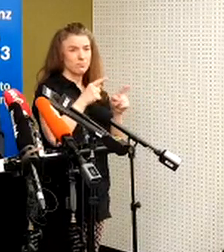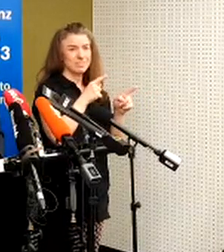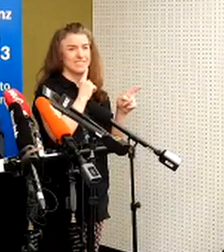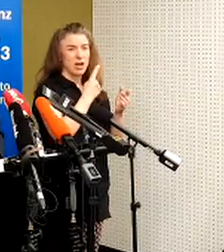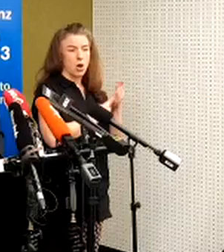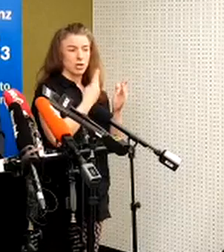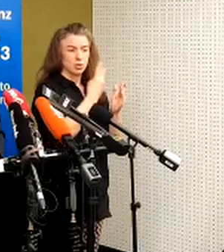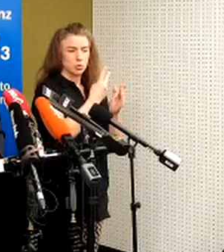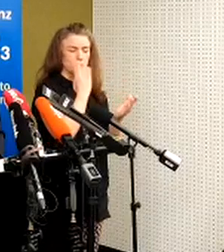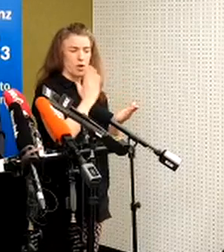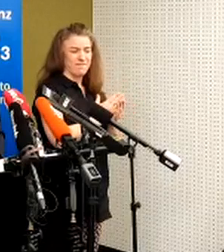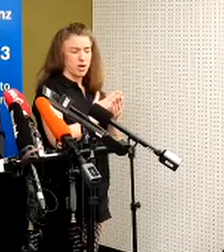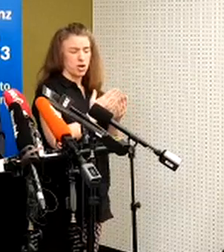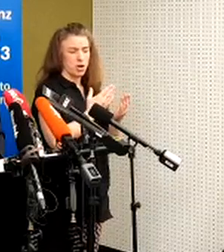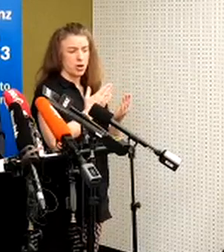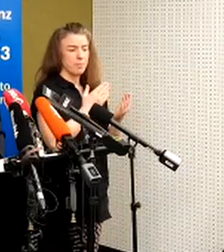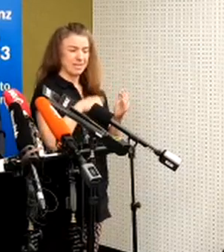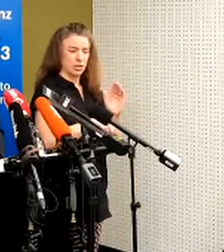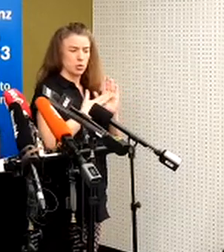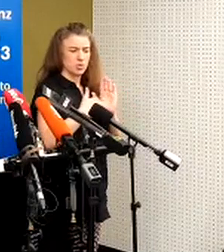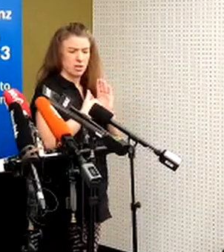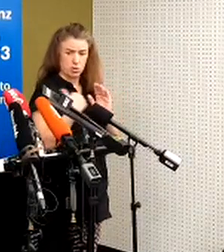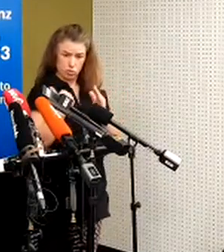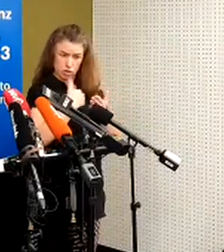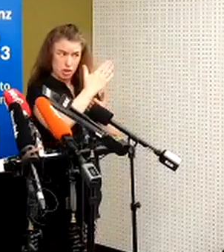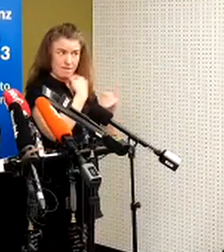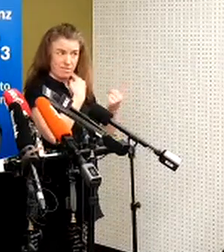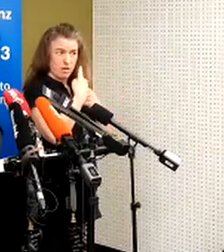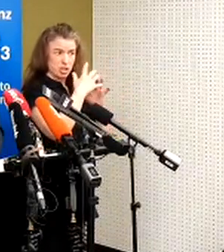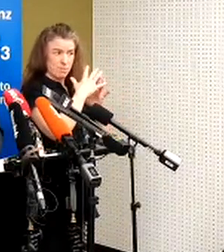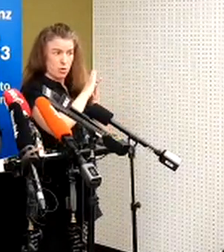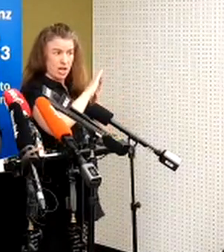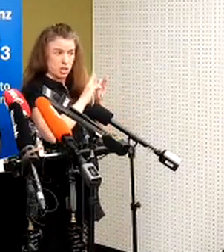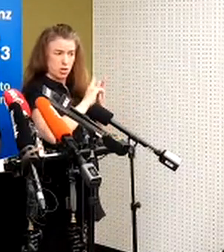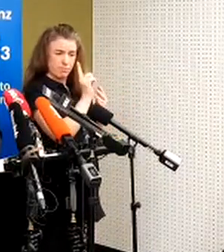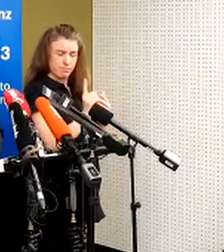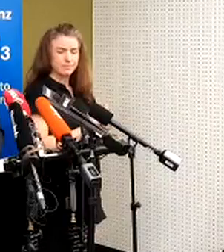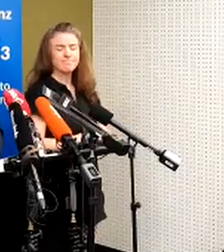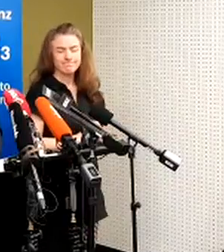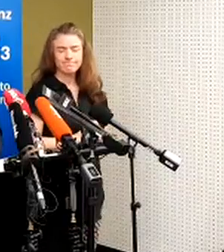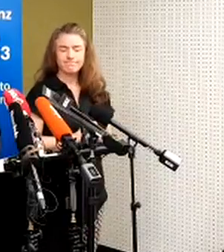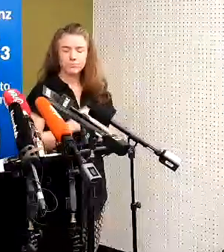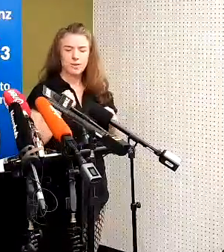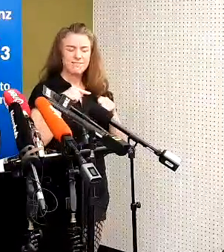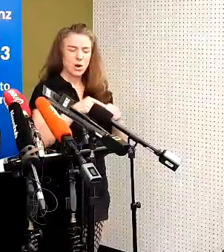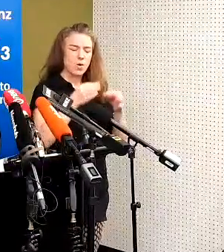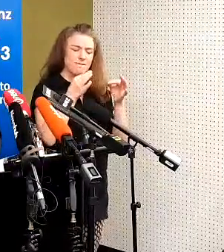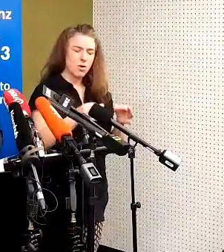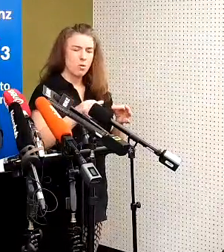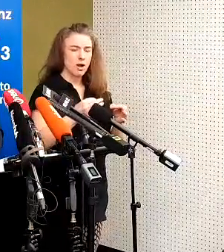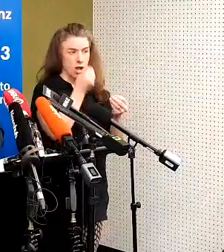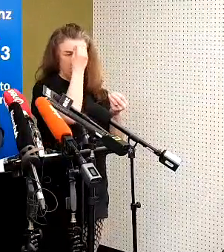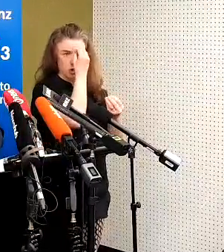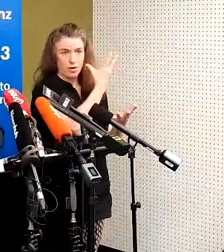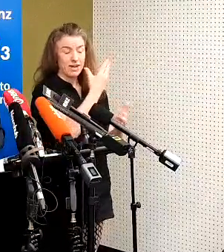confirmed cases in New Zealand. What's sort of the information sharing that the Ministry has with the WHO? Yeah, it's quite a formal process of notification, and it